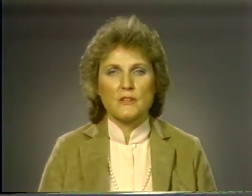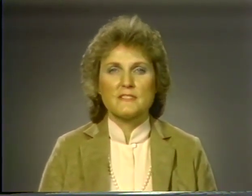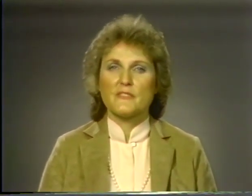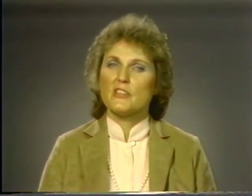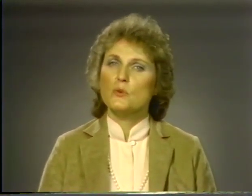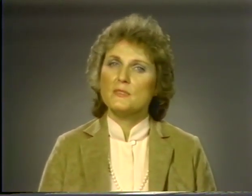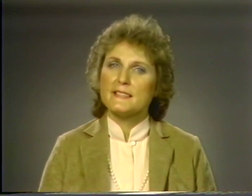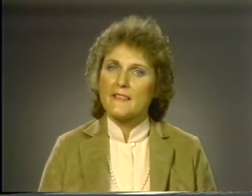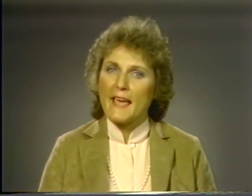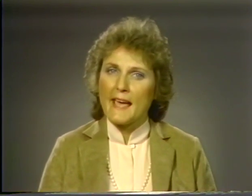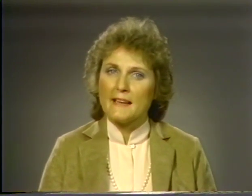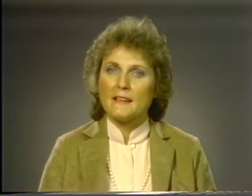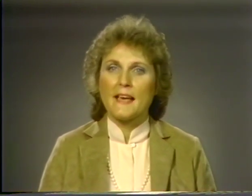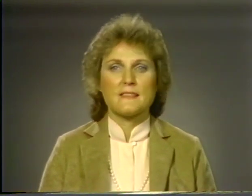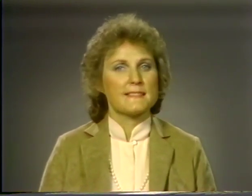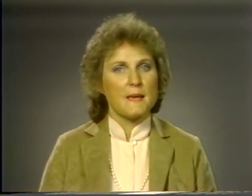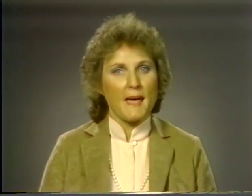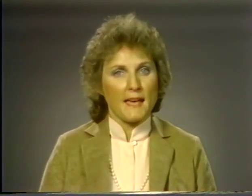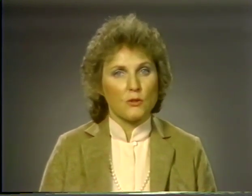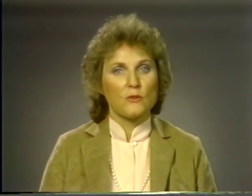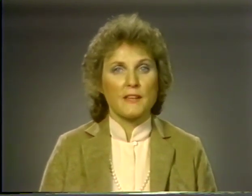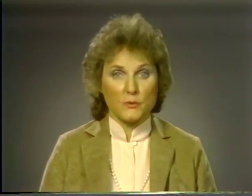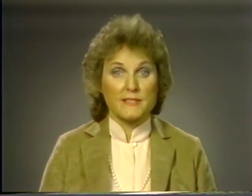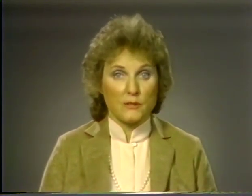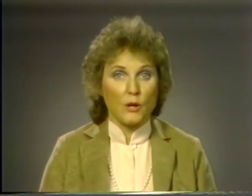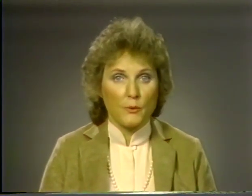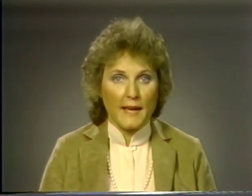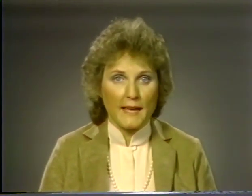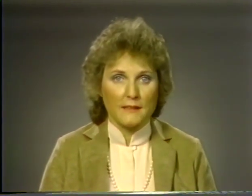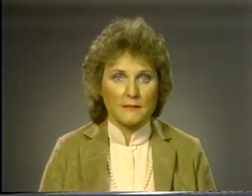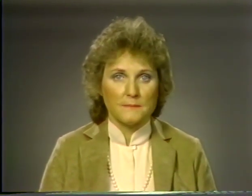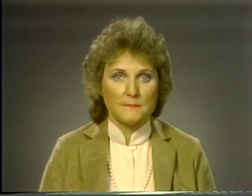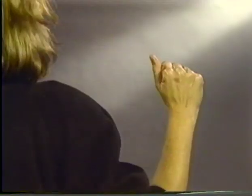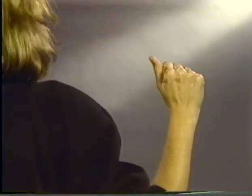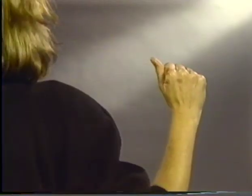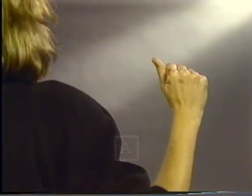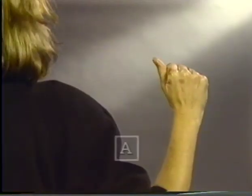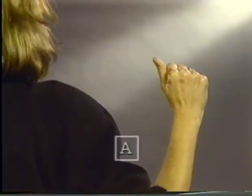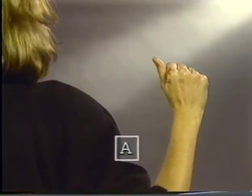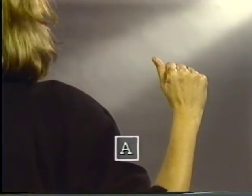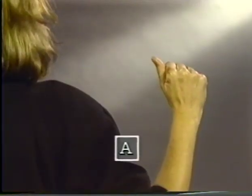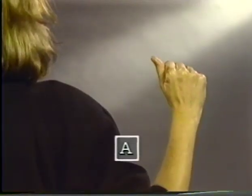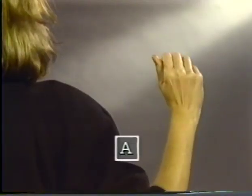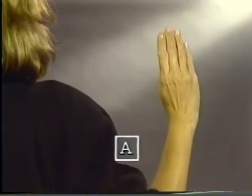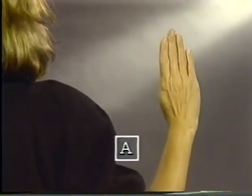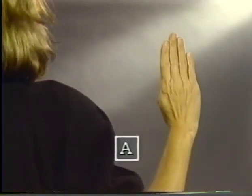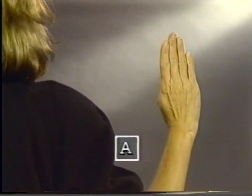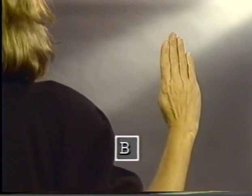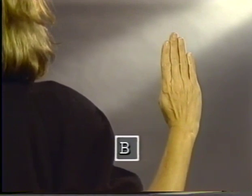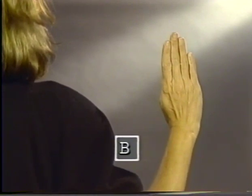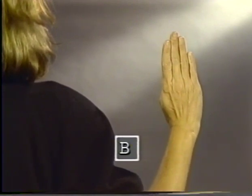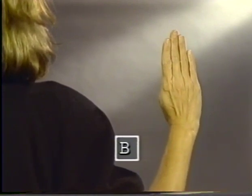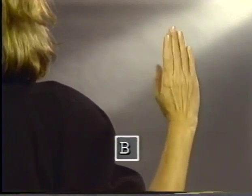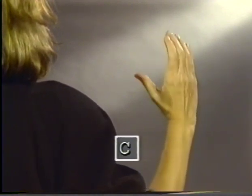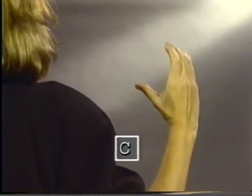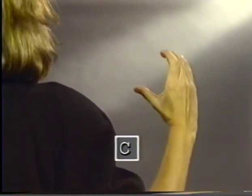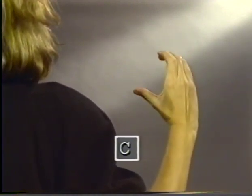so that you will see the hand at the same angle that you see your own hand. Fingerspelling plays 2 very important roles in sign